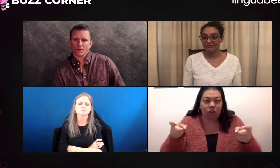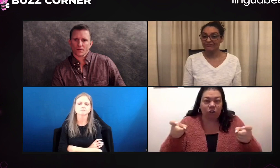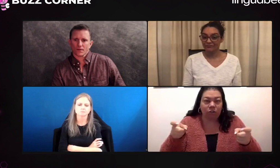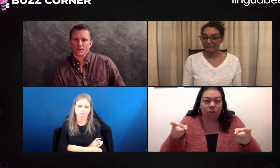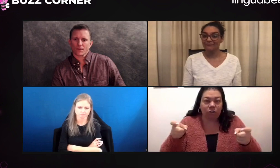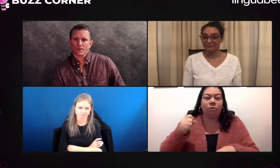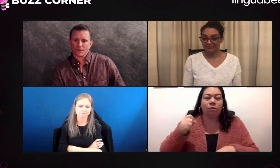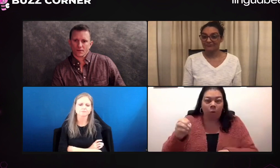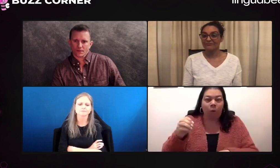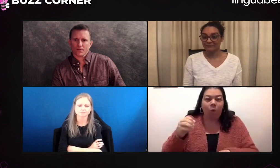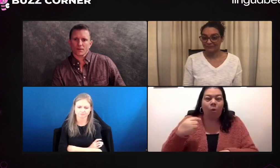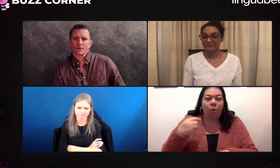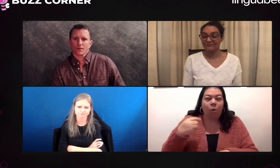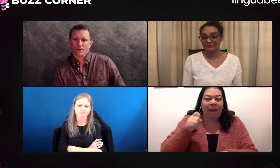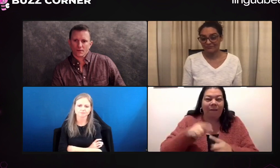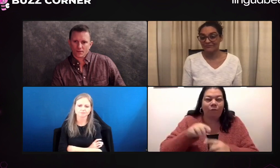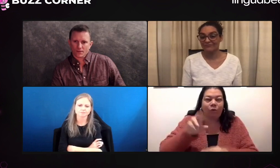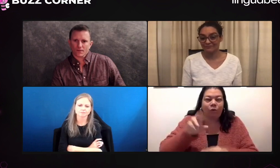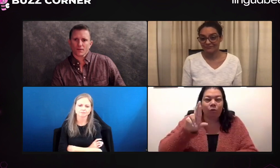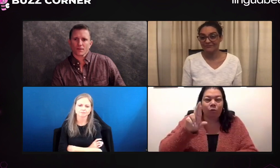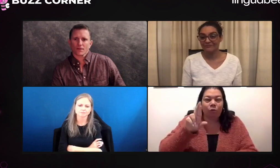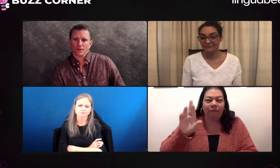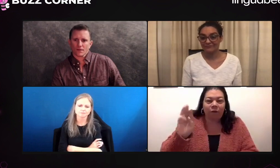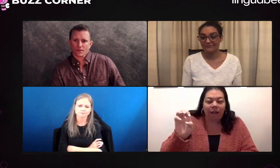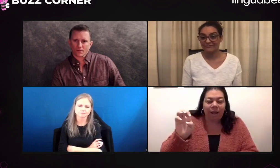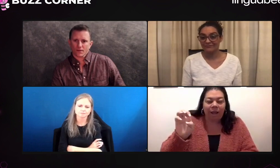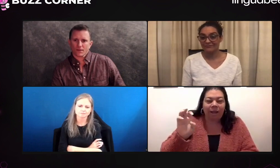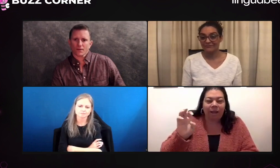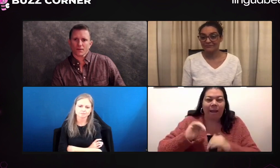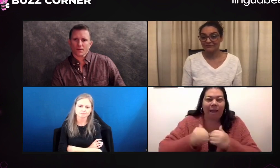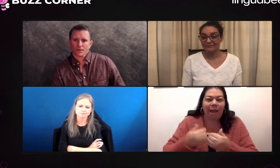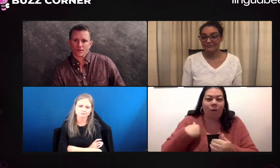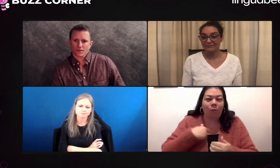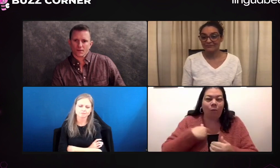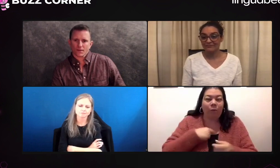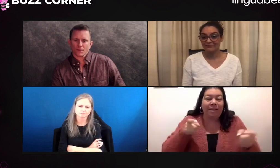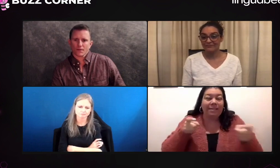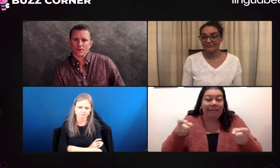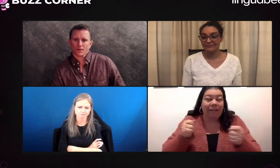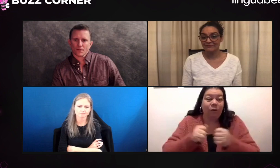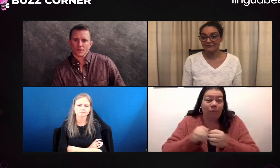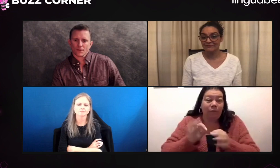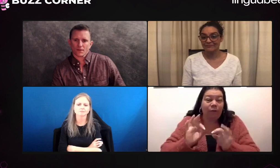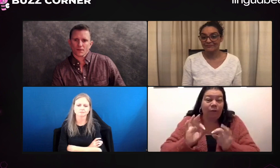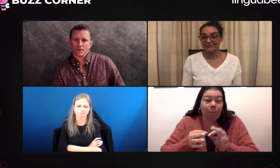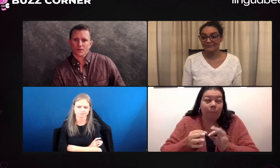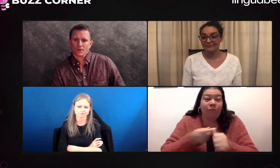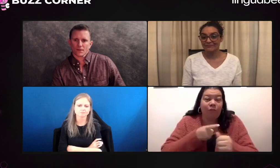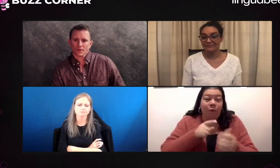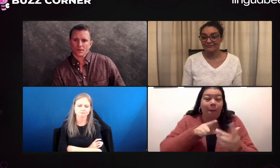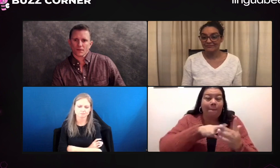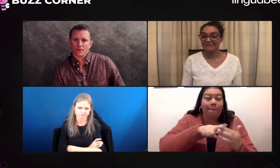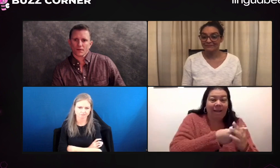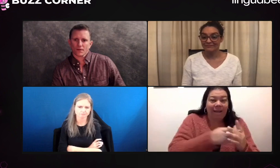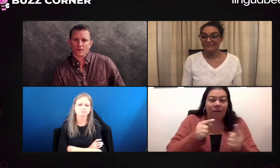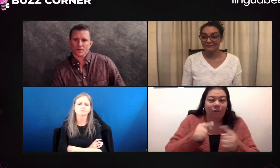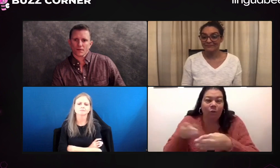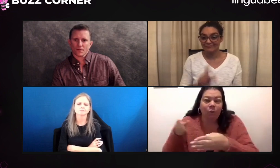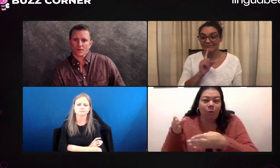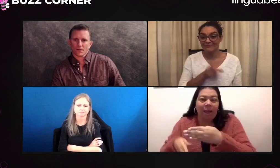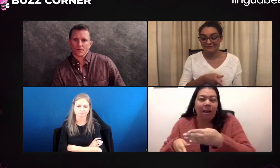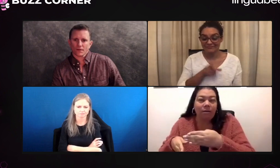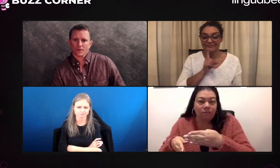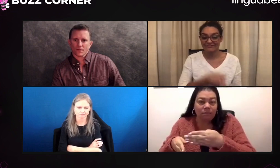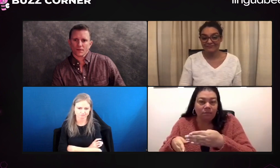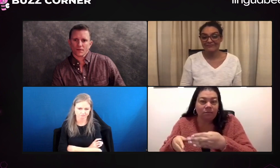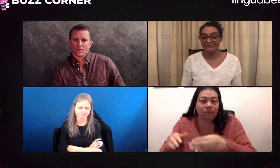pity me or look down on me. I am in charge of this doctor's appointment. I am